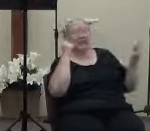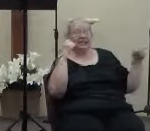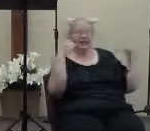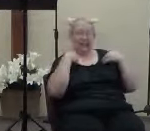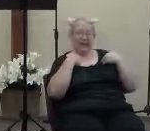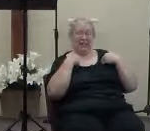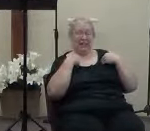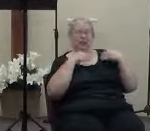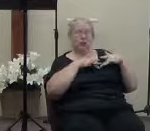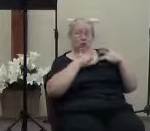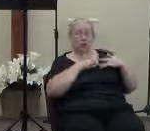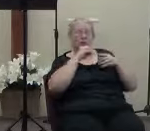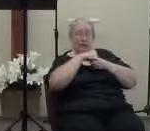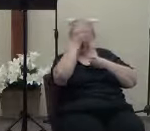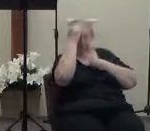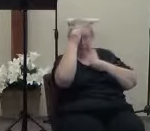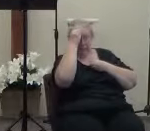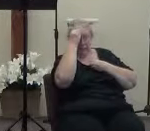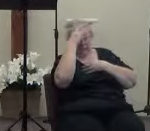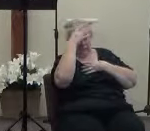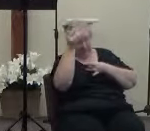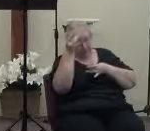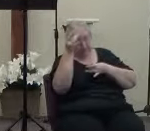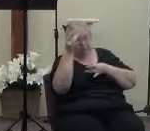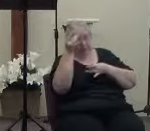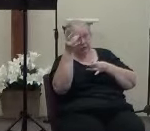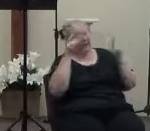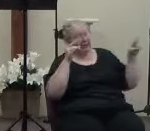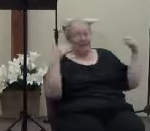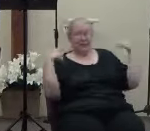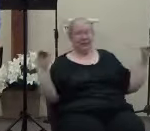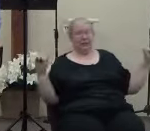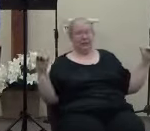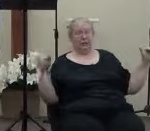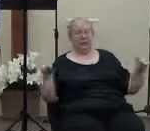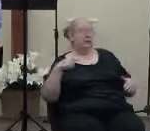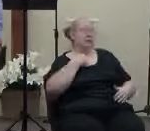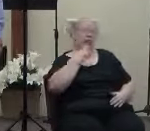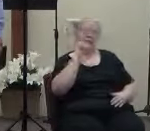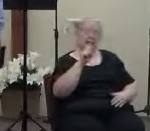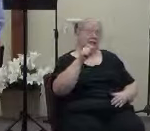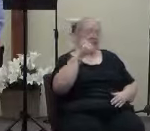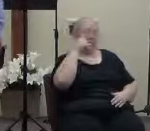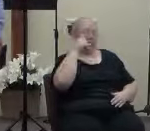an angel from God." Oh, I needed to hear that because I didn't know if I could trust him.